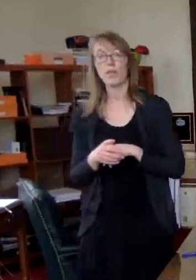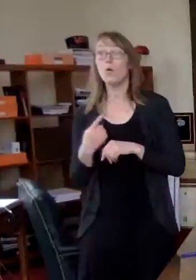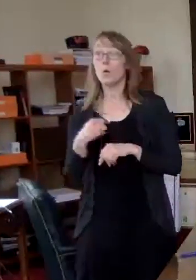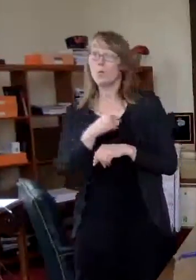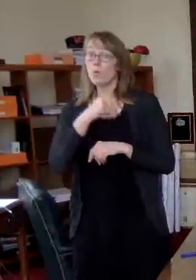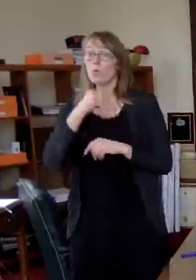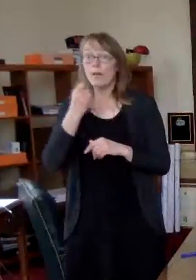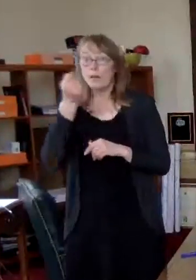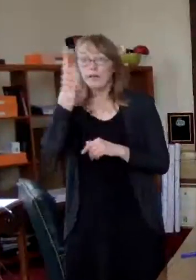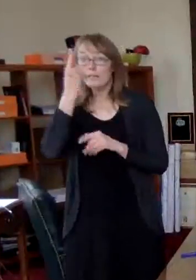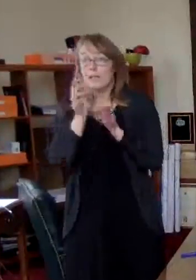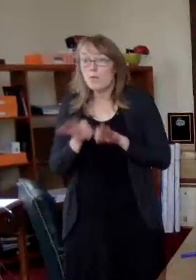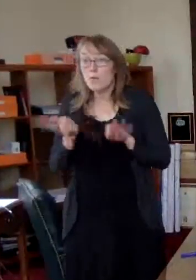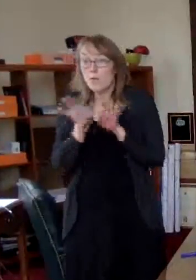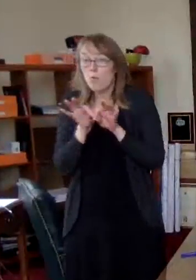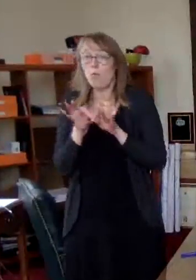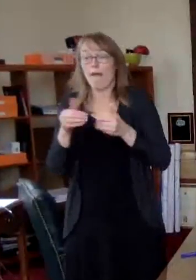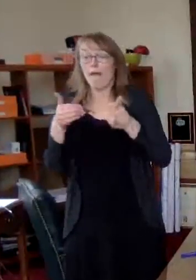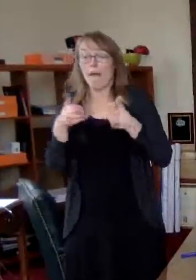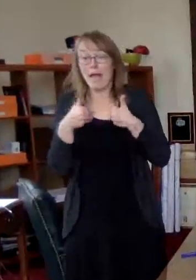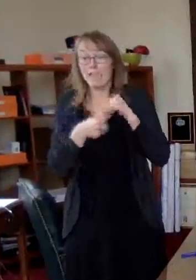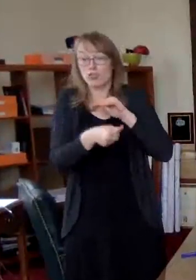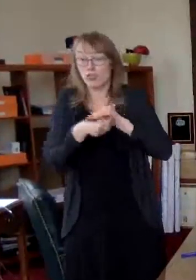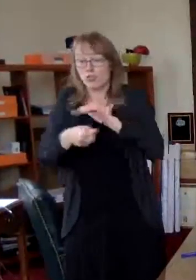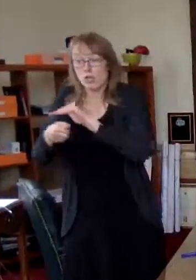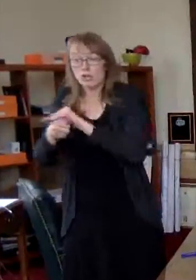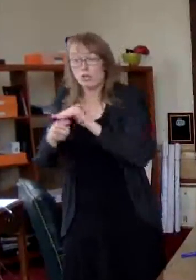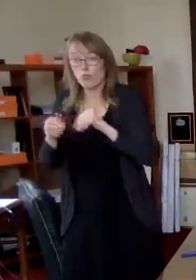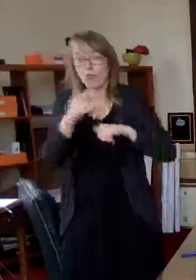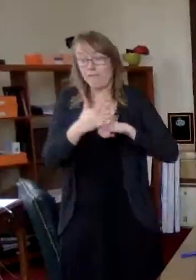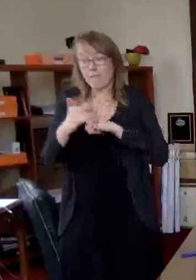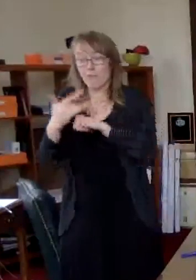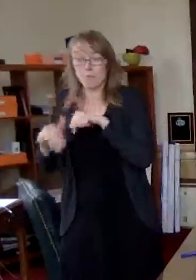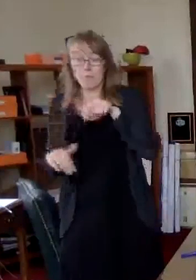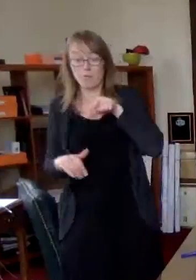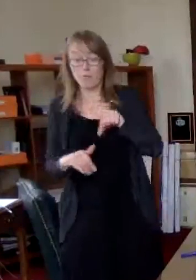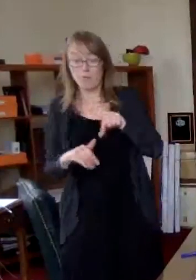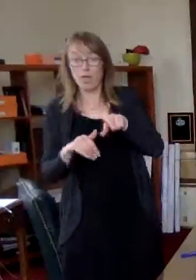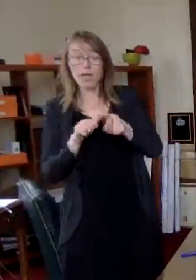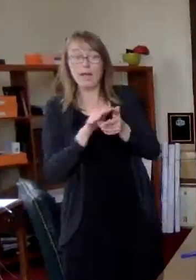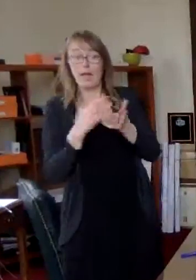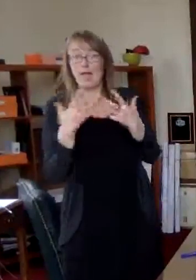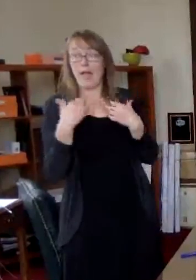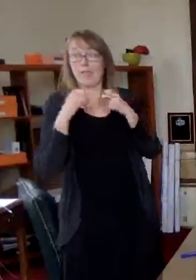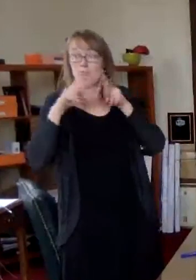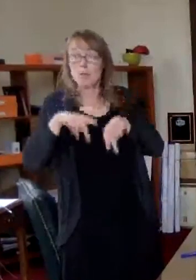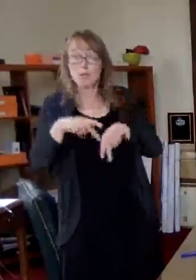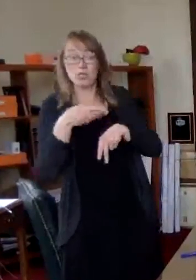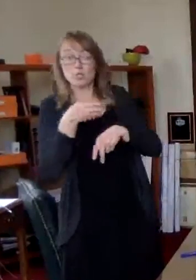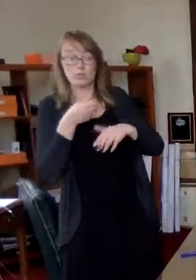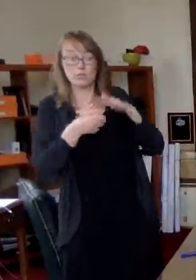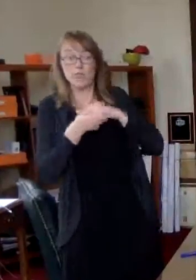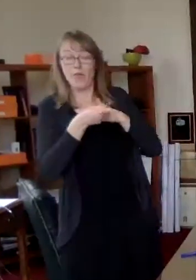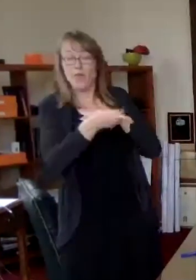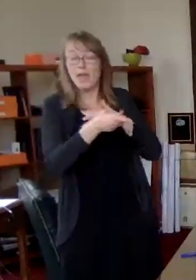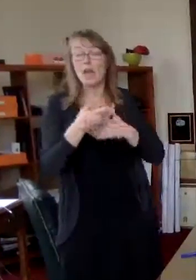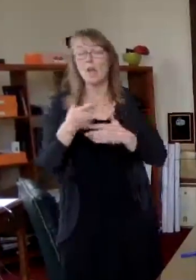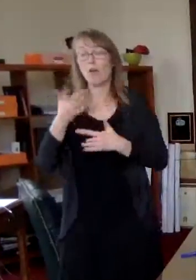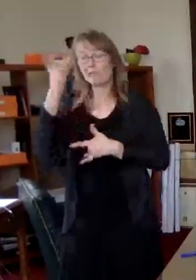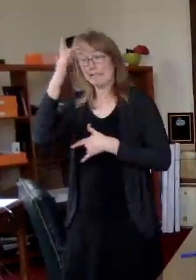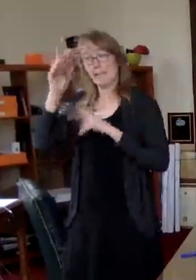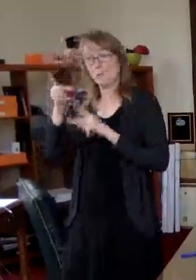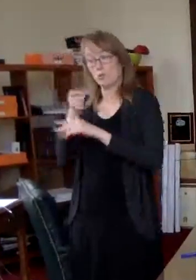who might need to be quarantined to have shelter, and anyone who may test positive to be sheltered. We also know that our